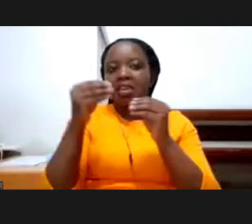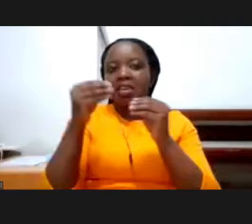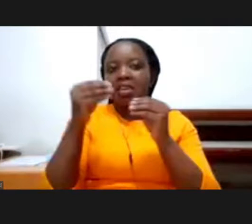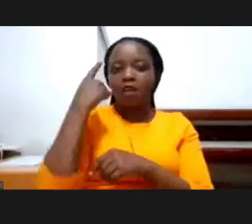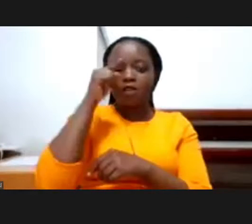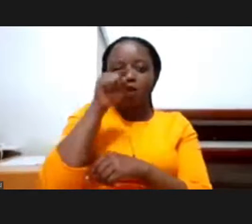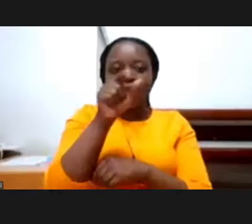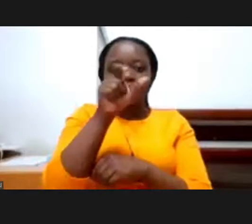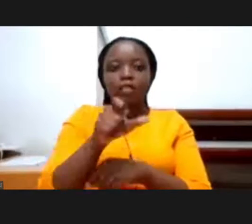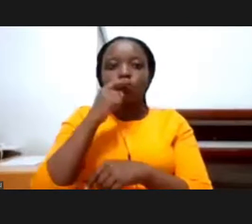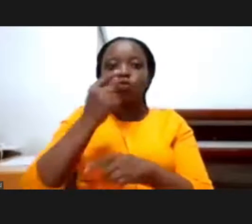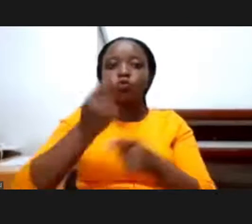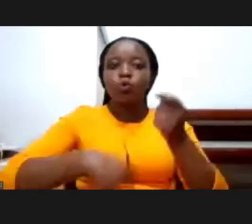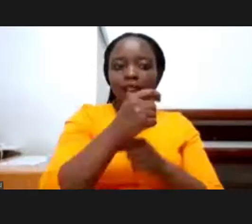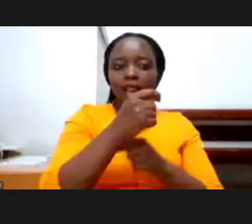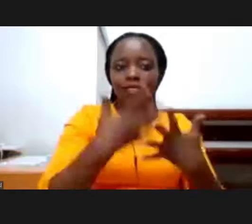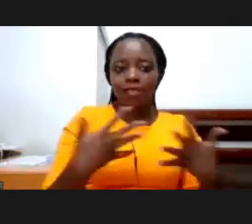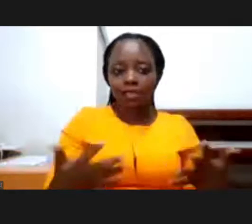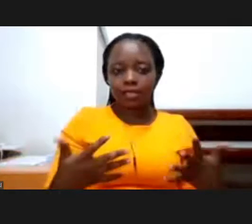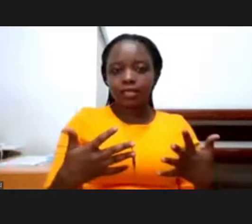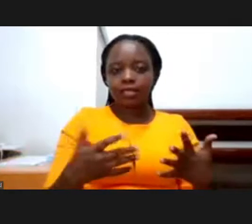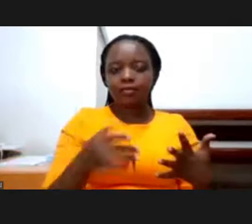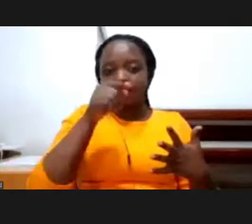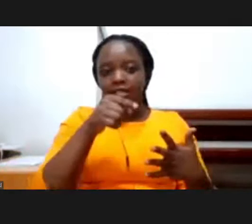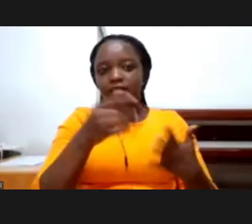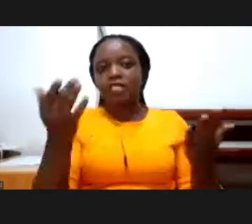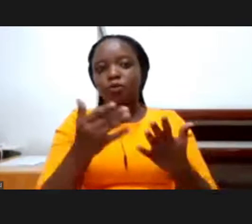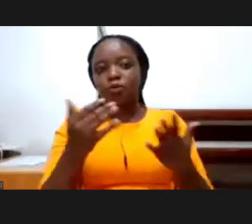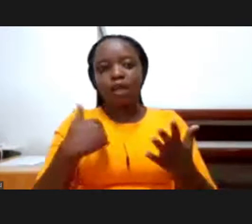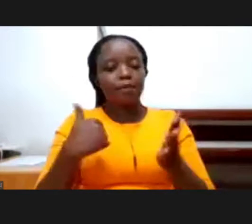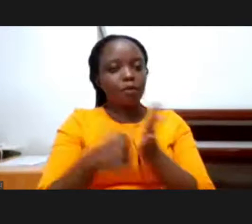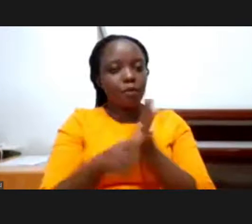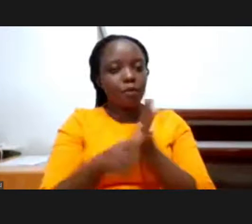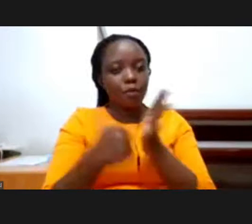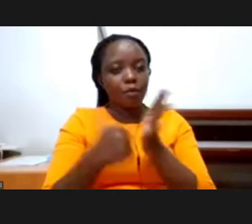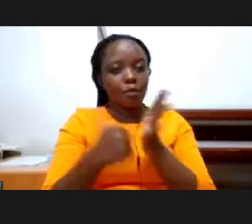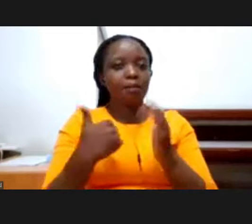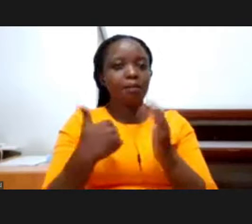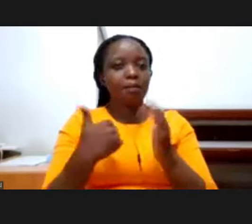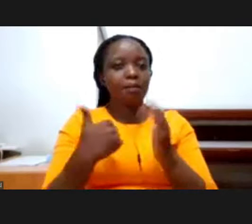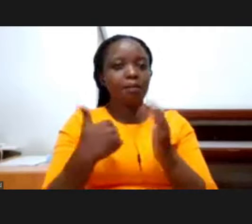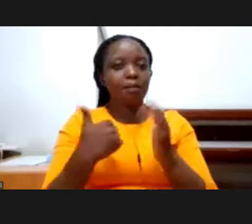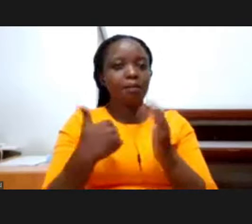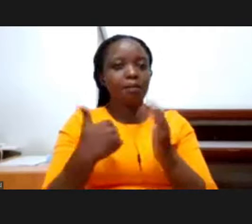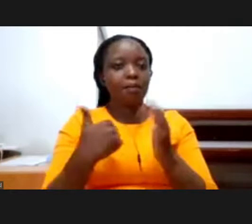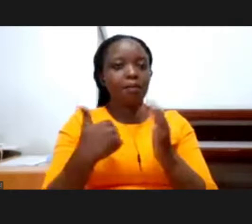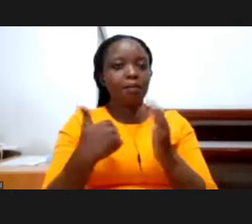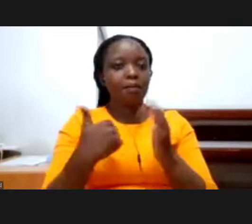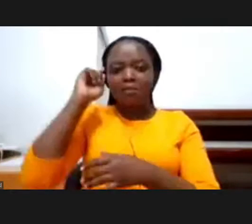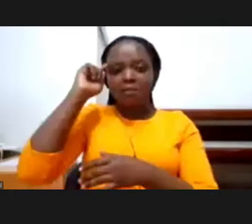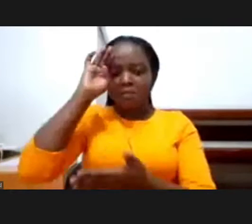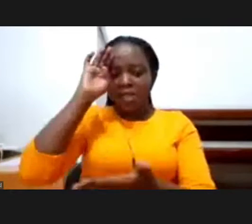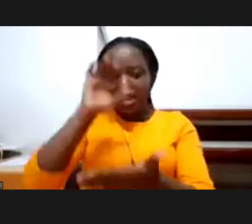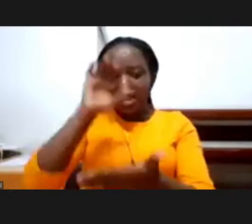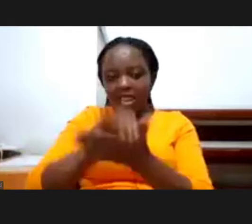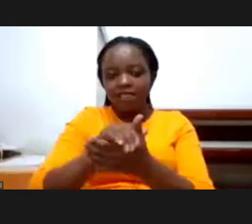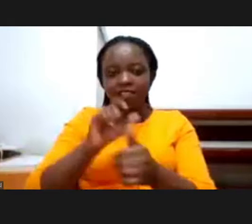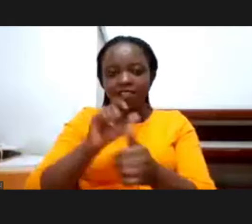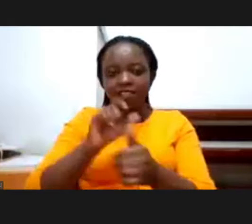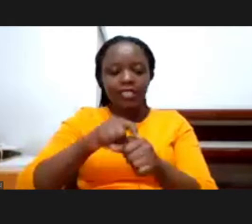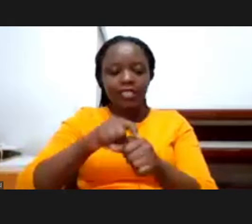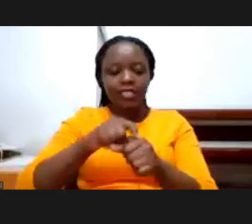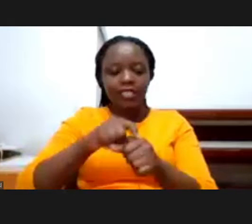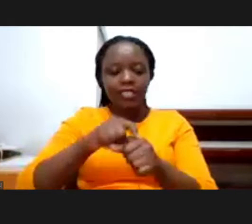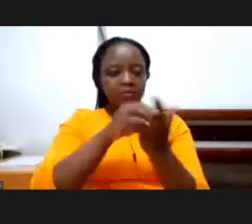having. So the taxpayer believed that when they provided their PIN, it was captured. But from the analysis, it's brought out that it was only captured from the